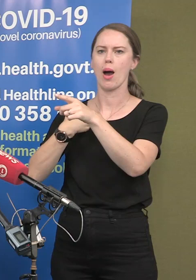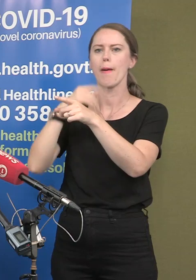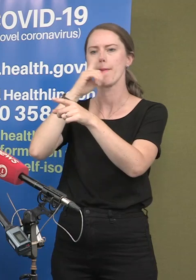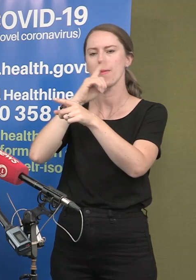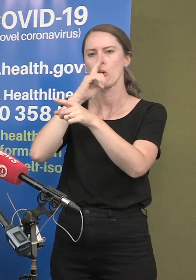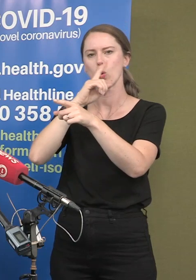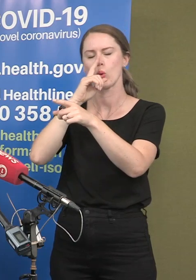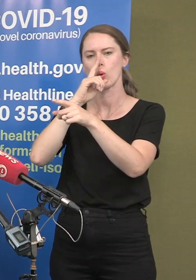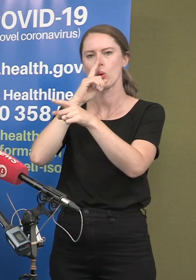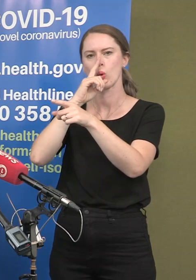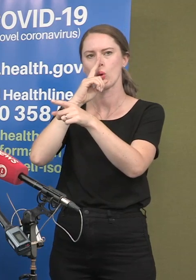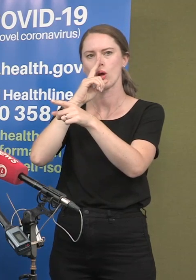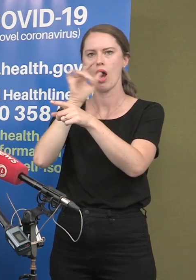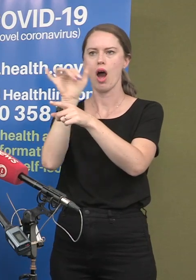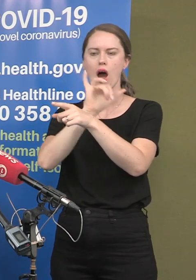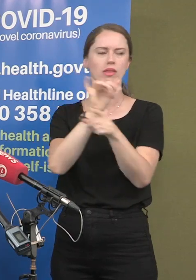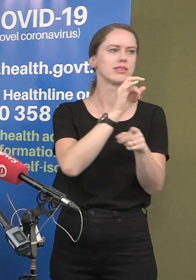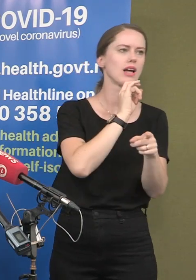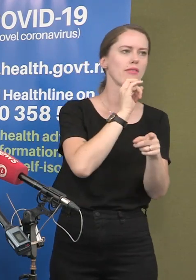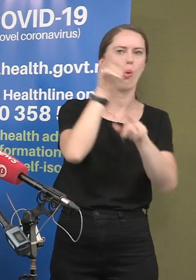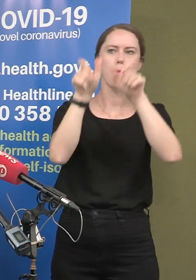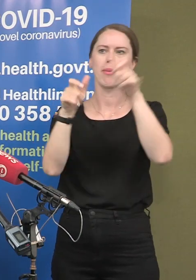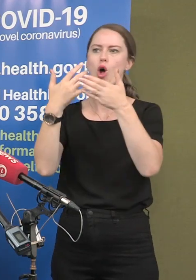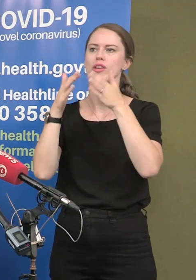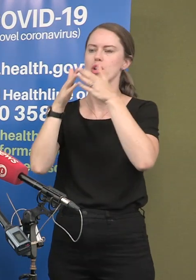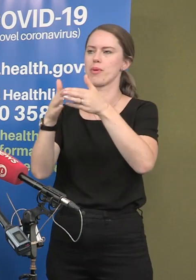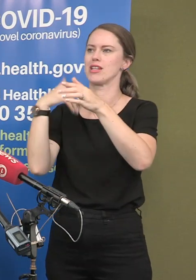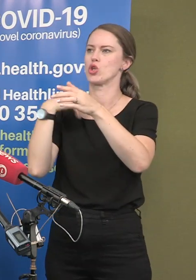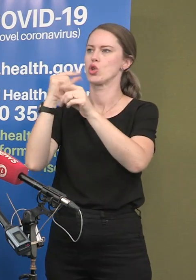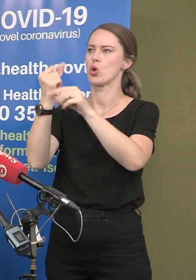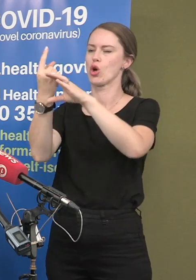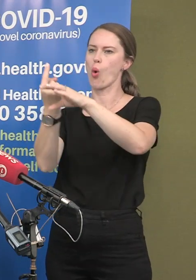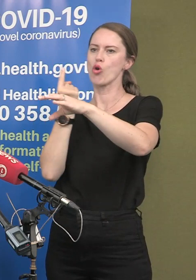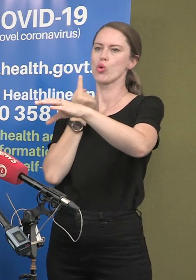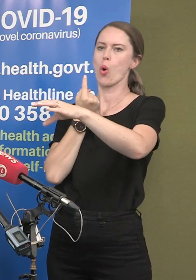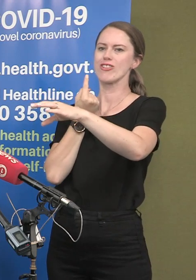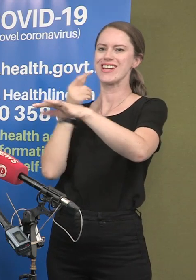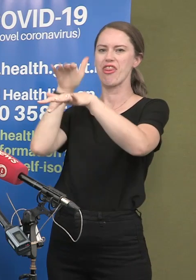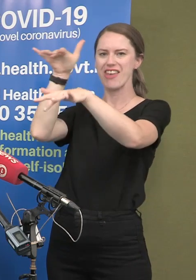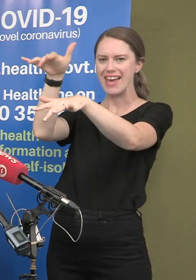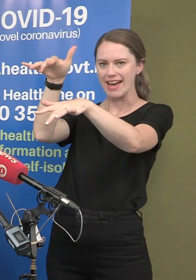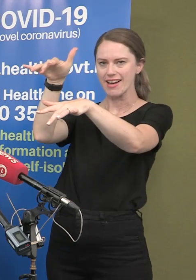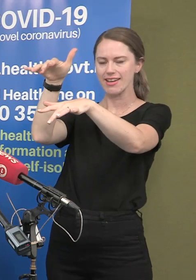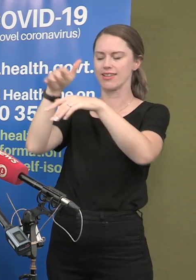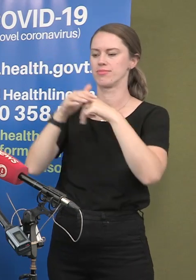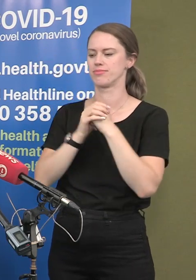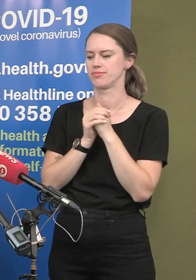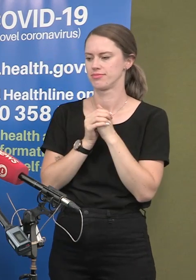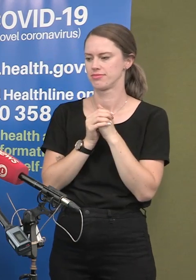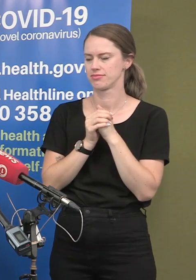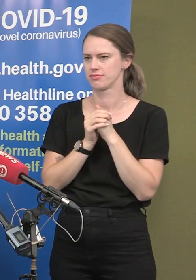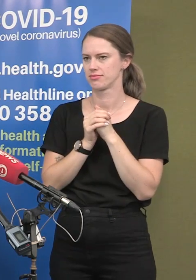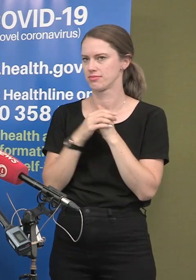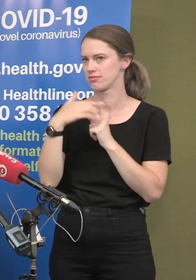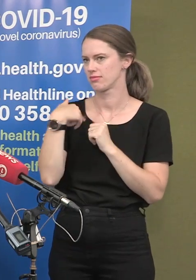people, either crew or passengers on that ship, to undertake quarantine as appropriate over there. My